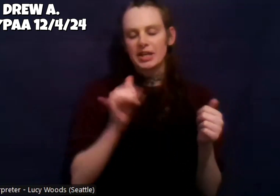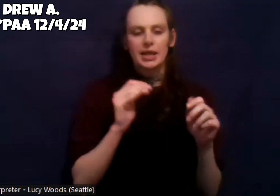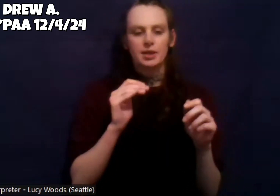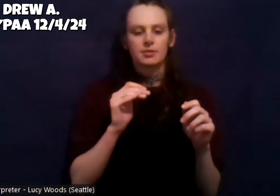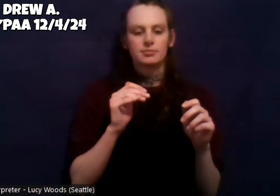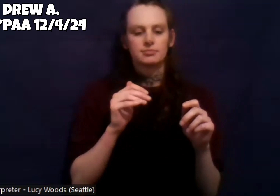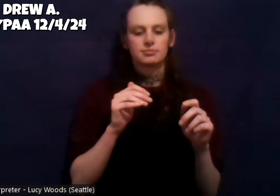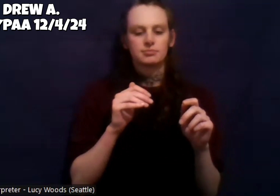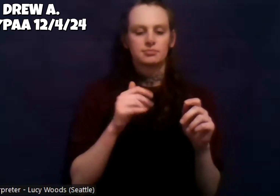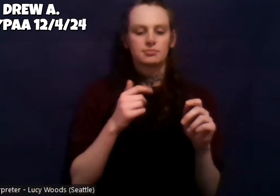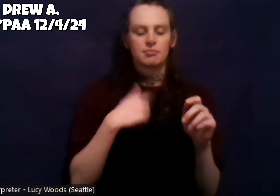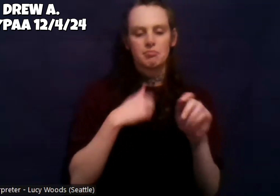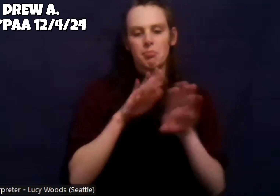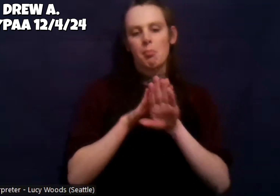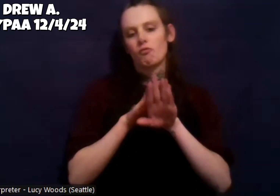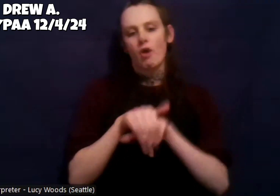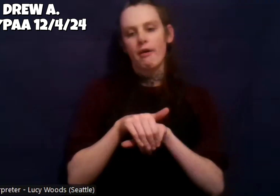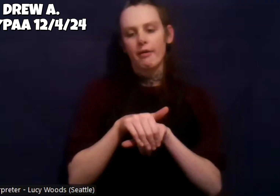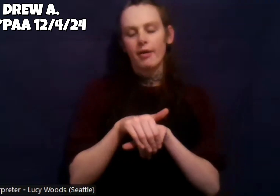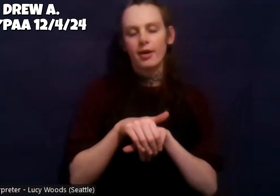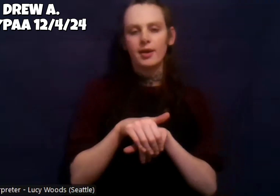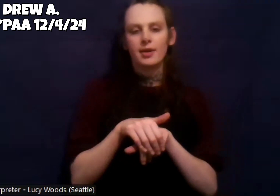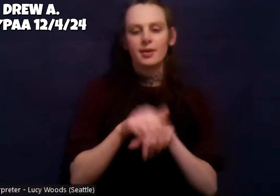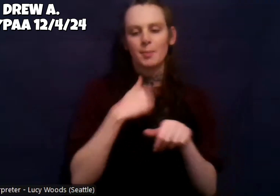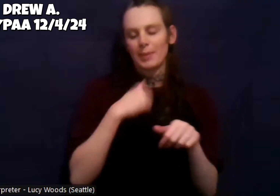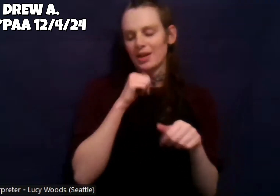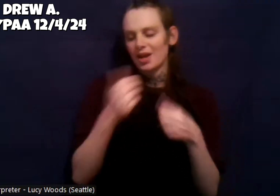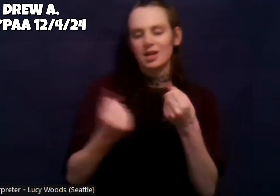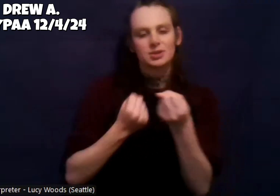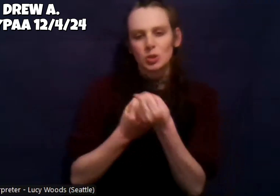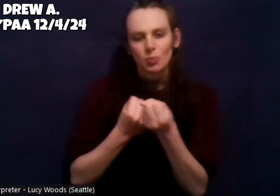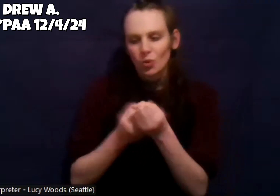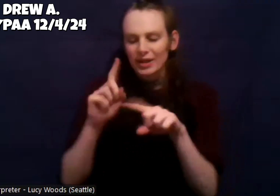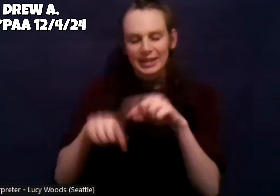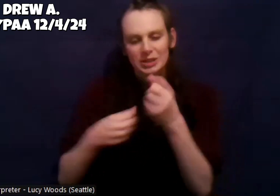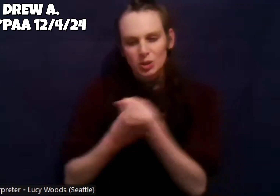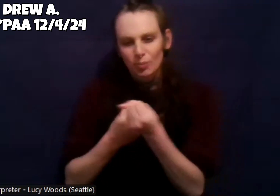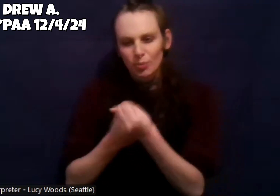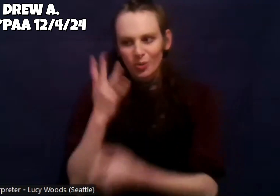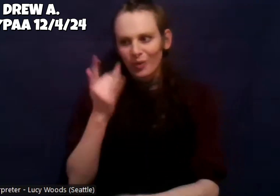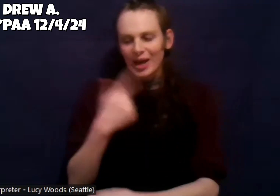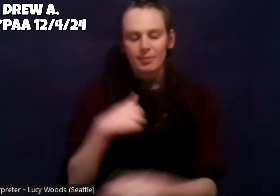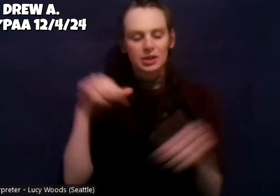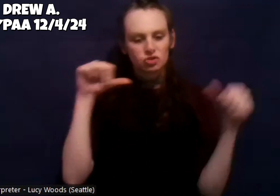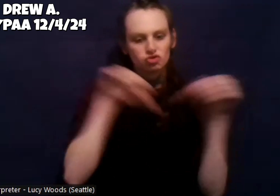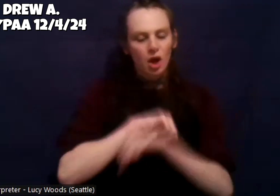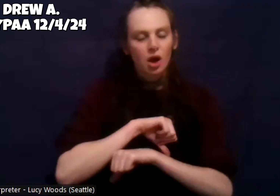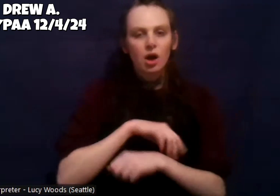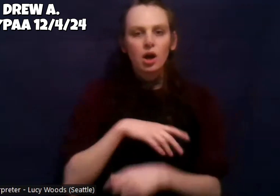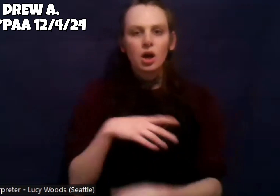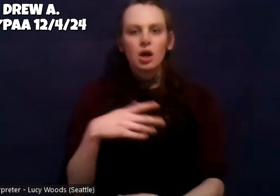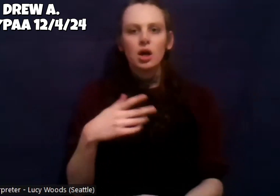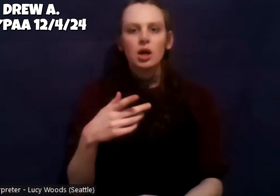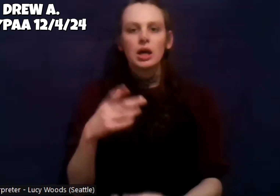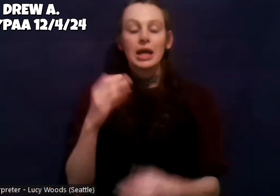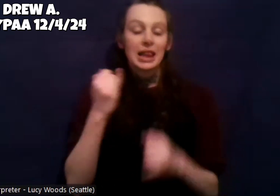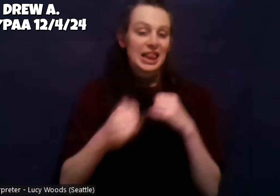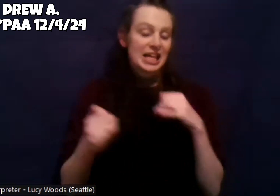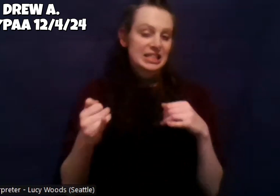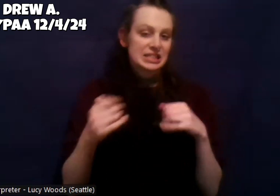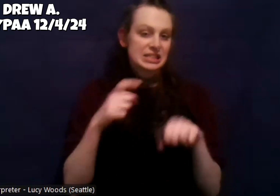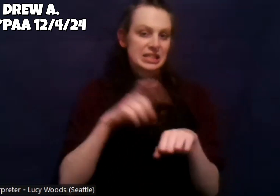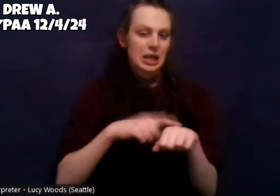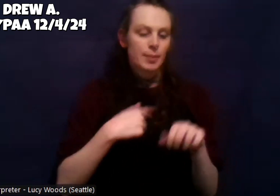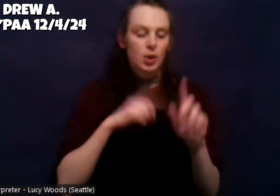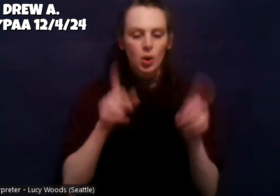going. And then my parents noticed. So the last time I went, I was like super hungover and probably still like a little drunk. And I excused